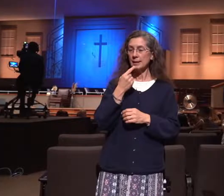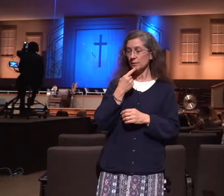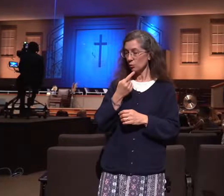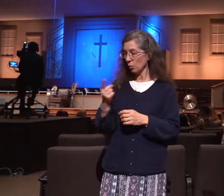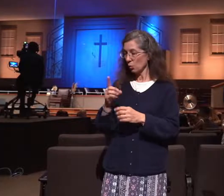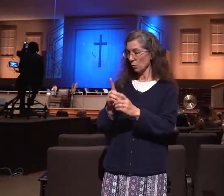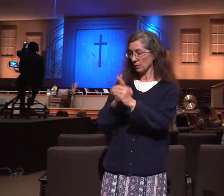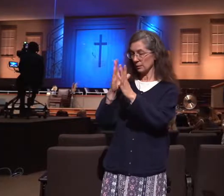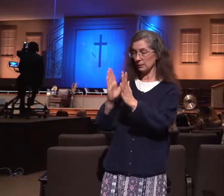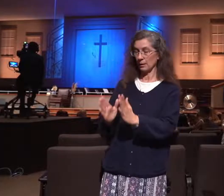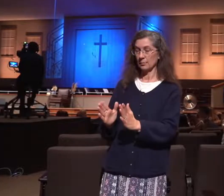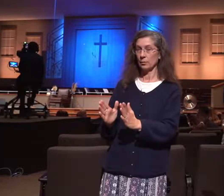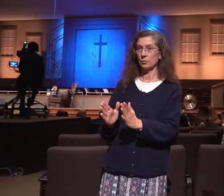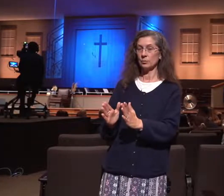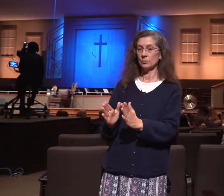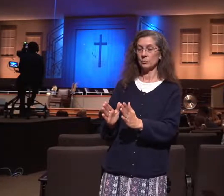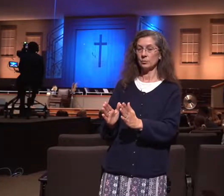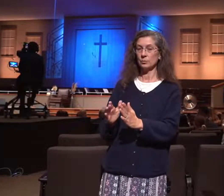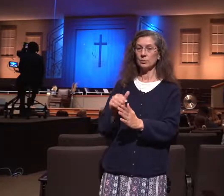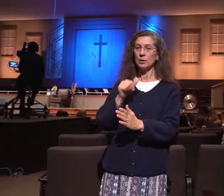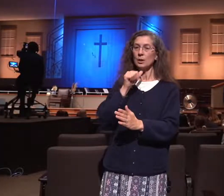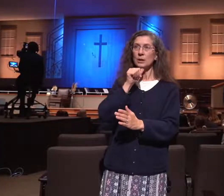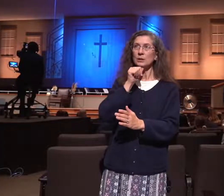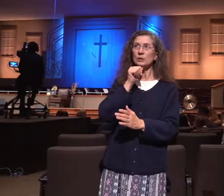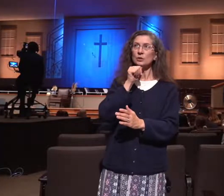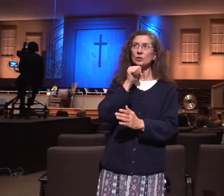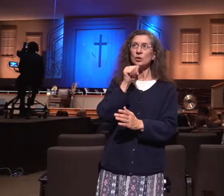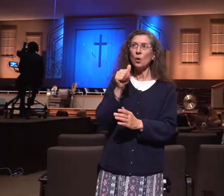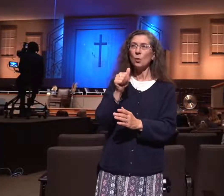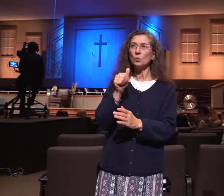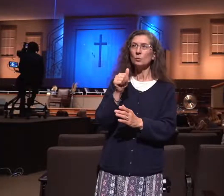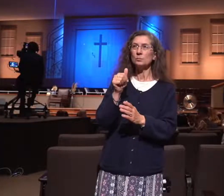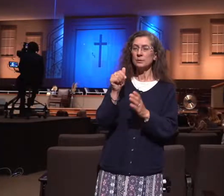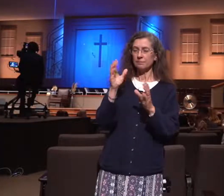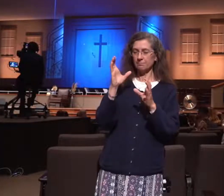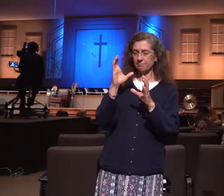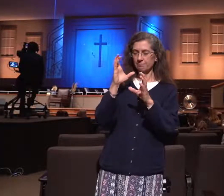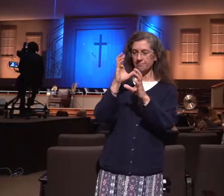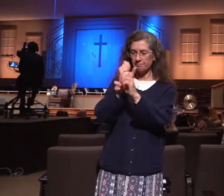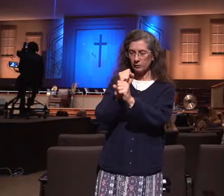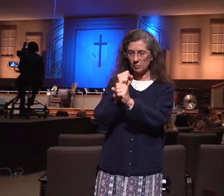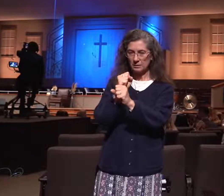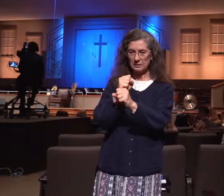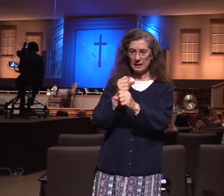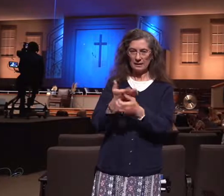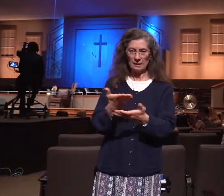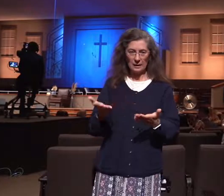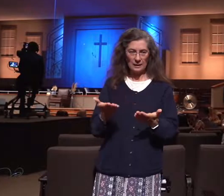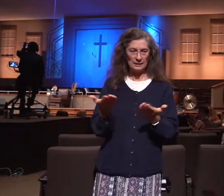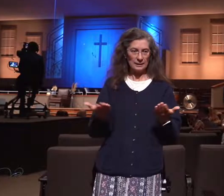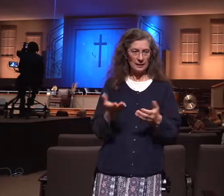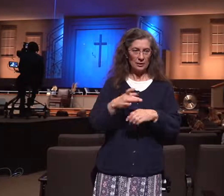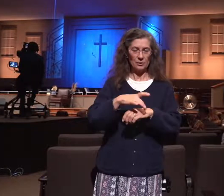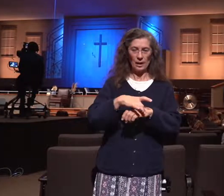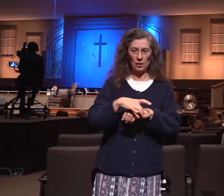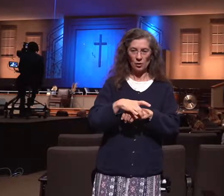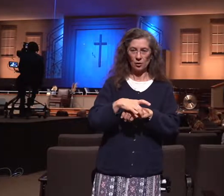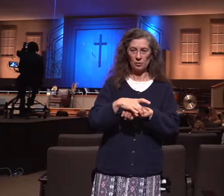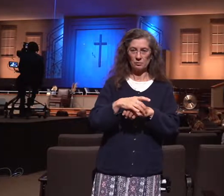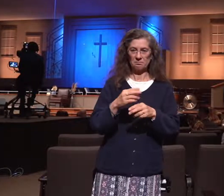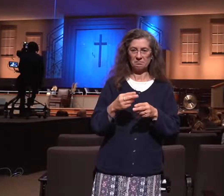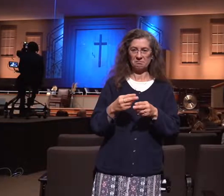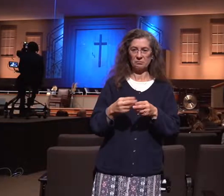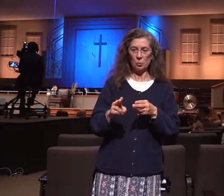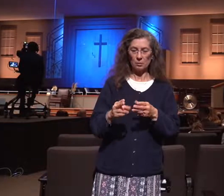disciples, don't get too heavily involved in earthly, temporal